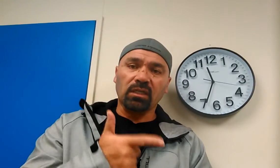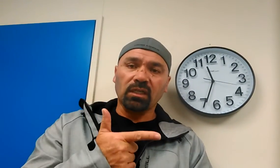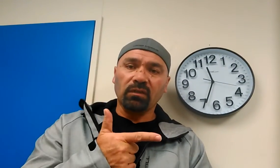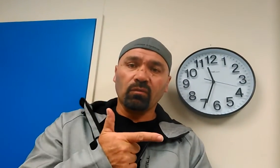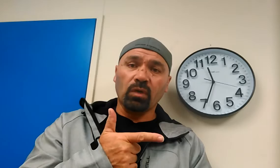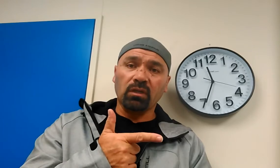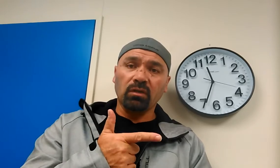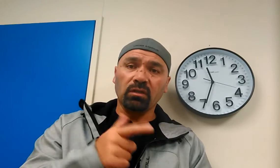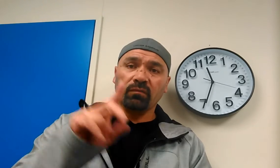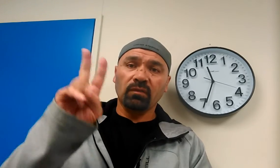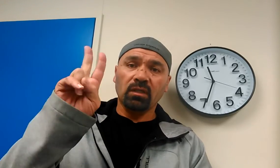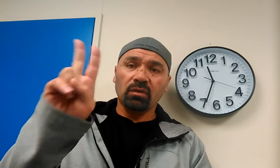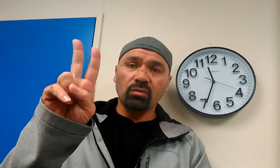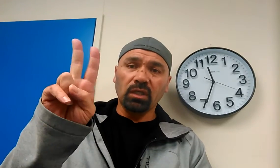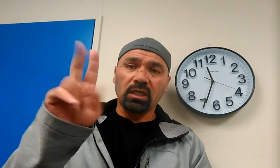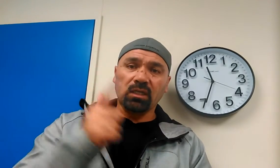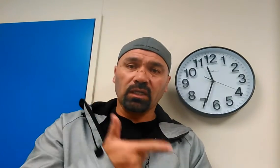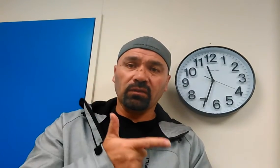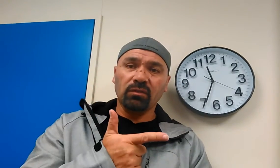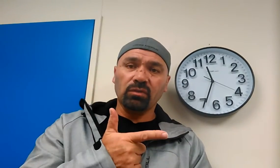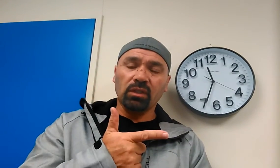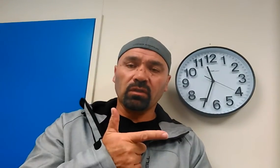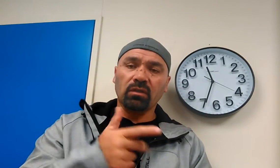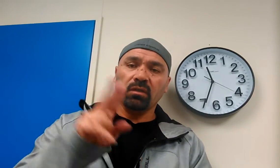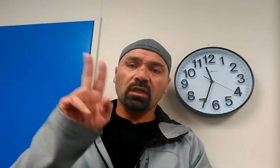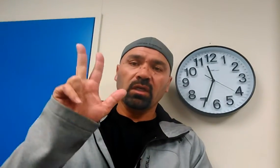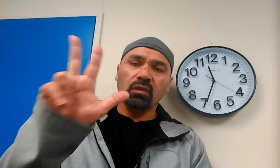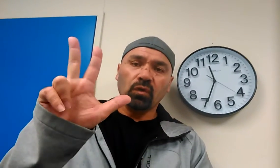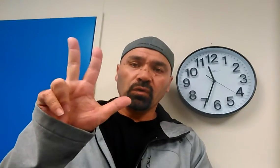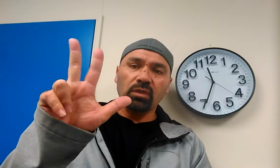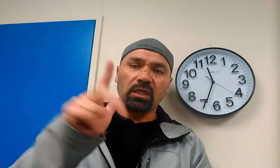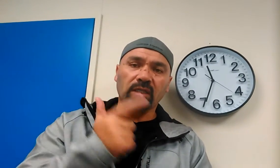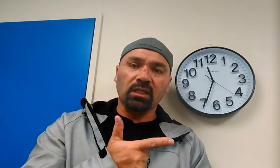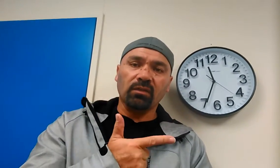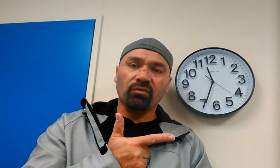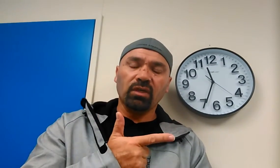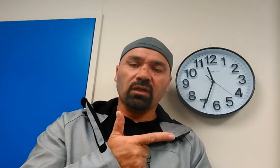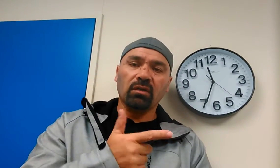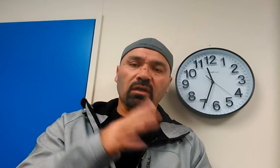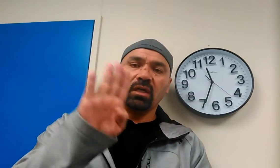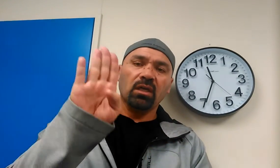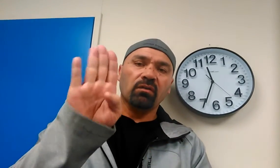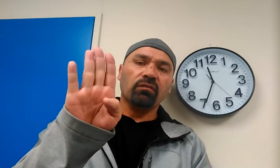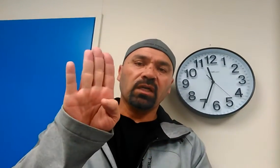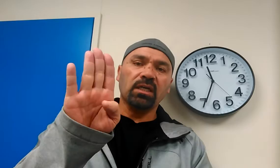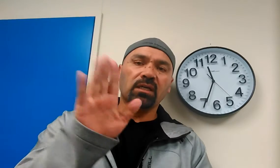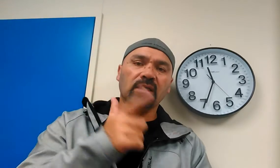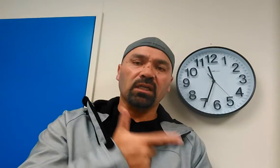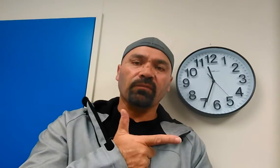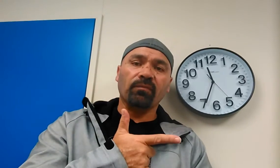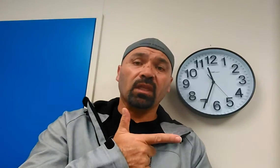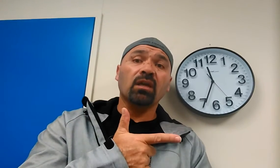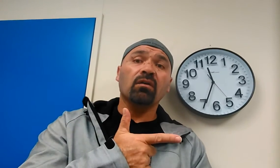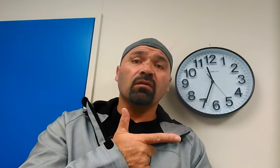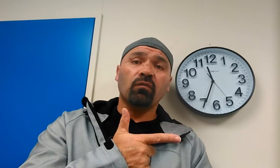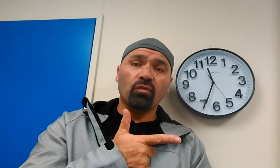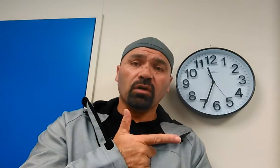karaka, 1 o'clock. Rua karaka, 2 o'clock. Toru karaka, 3 o'clock. Wha karaka, 4